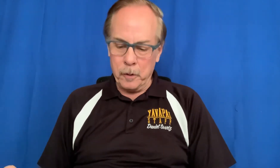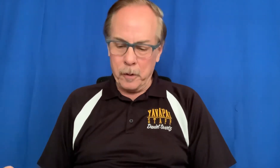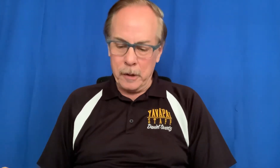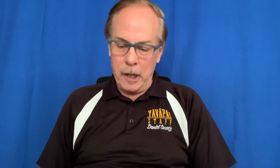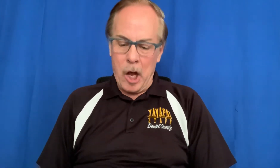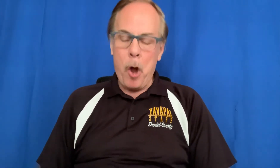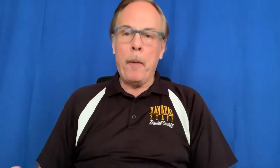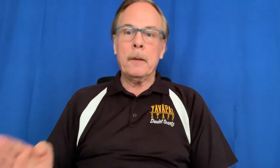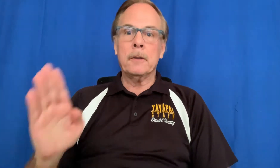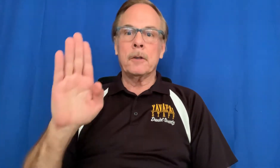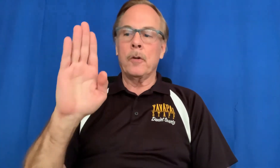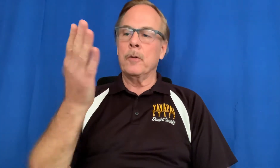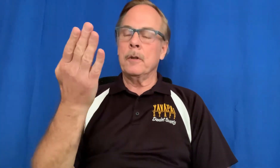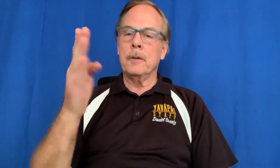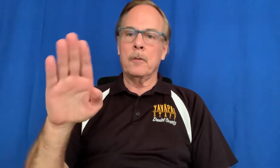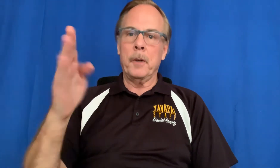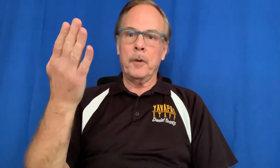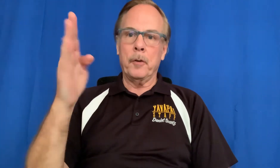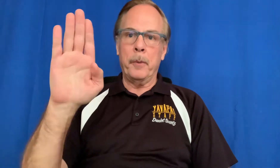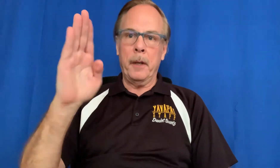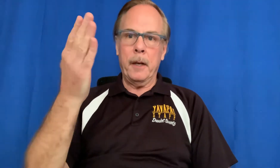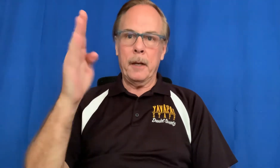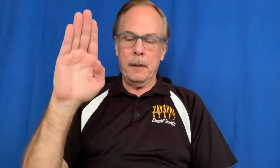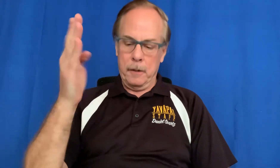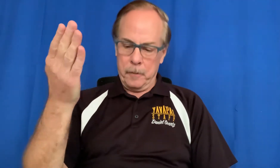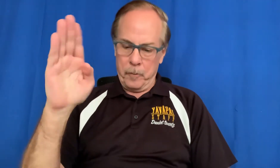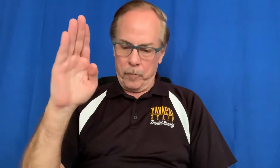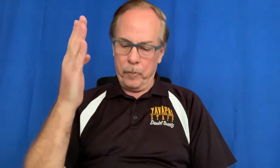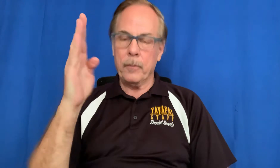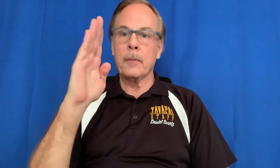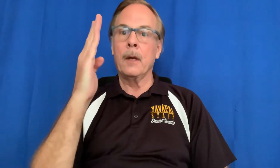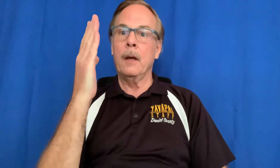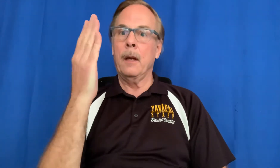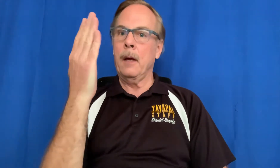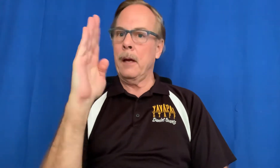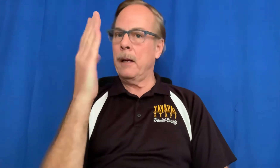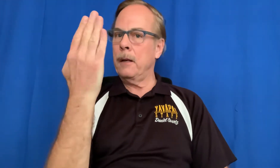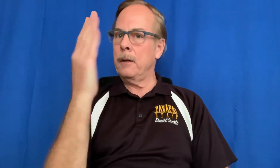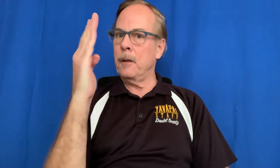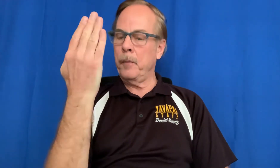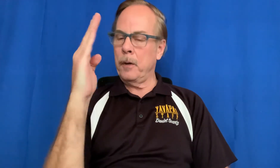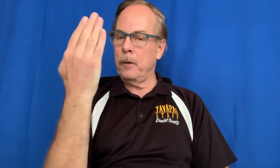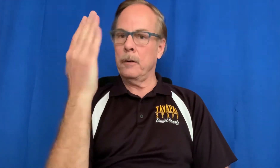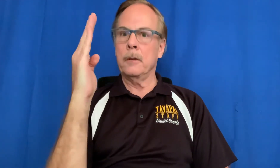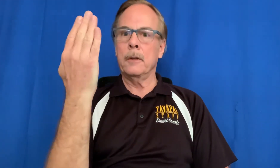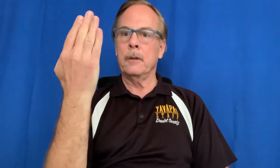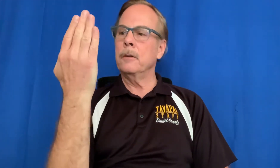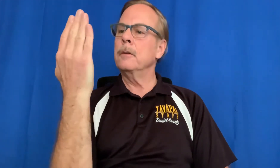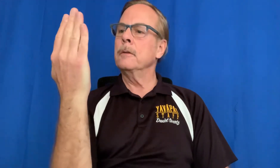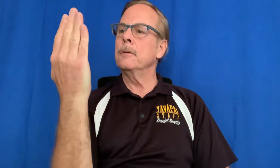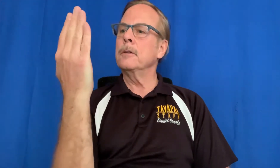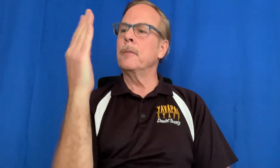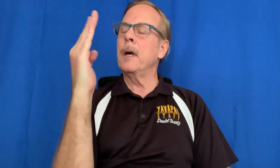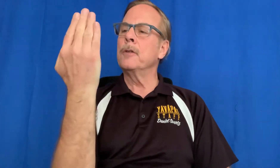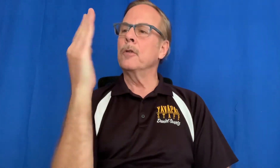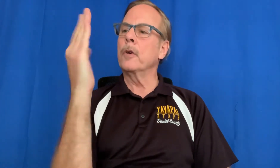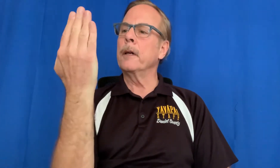on. So this would be your B hand and the mirror. Just imagine looking in the